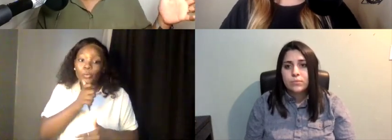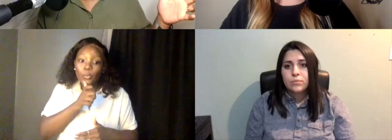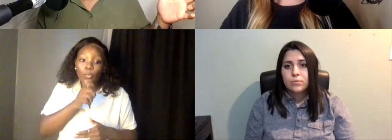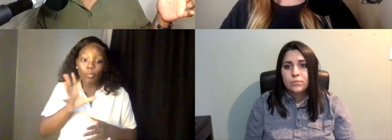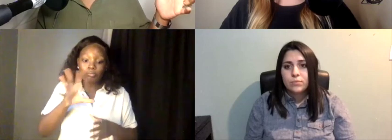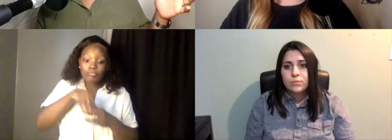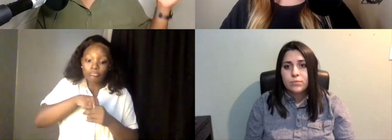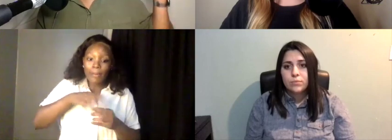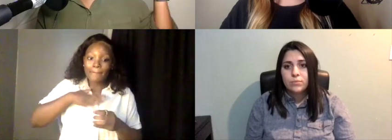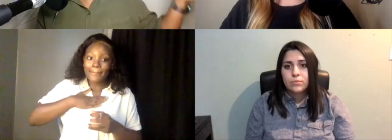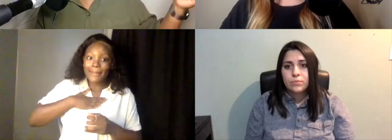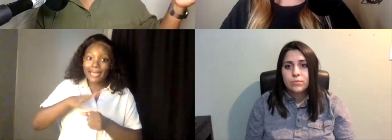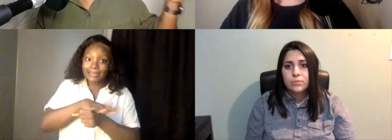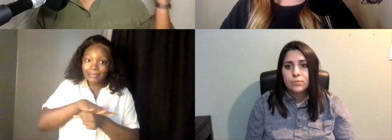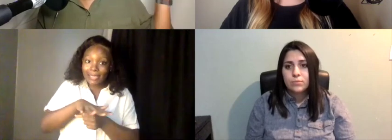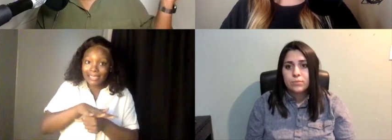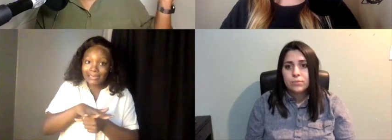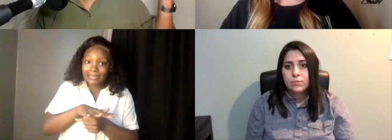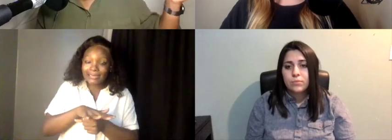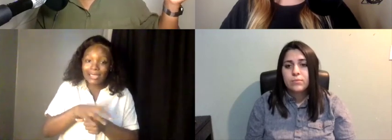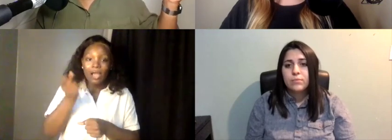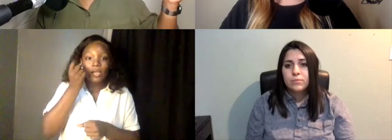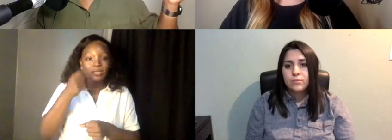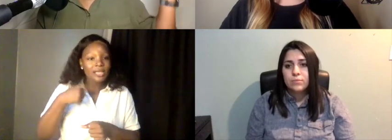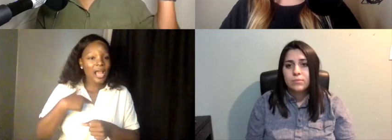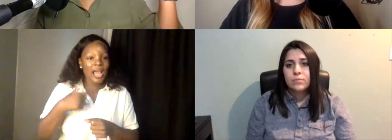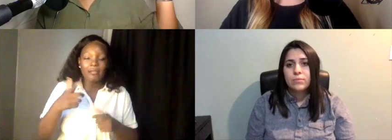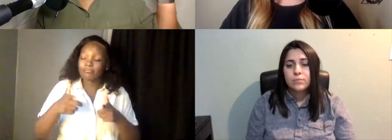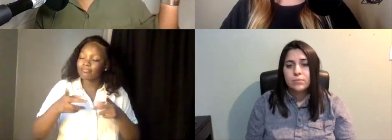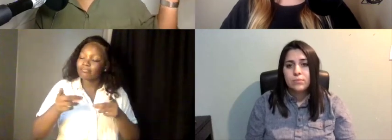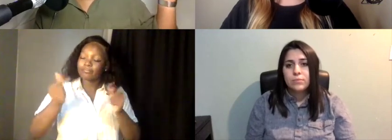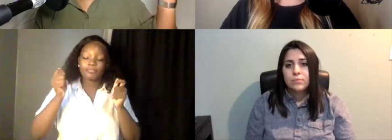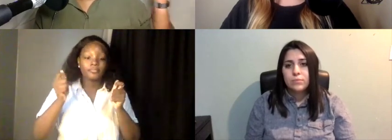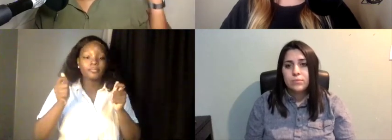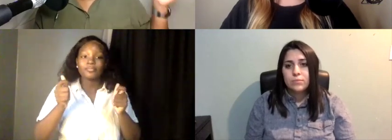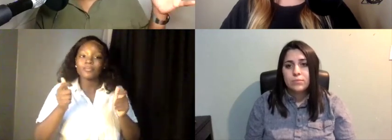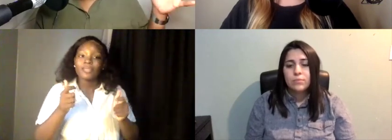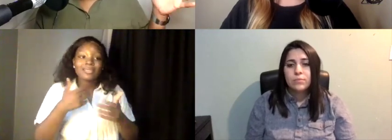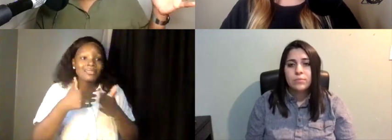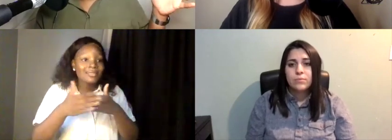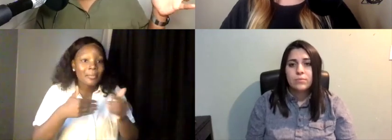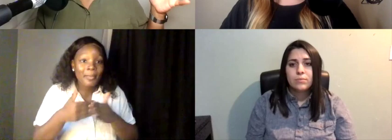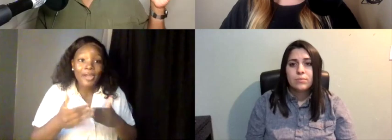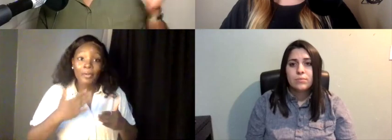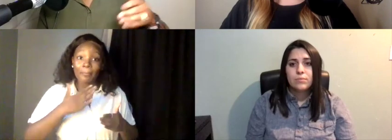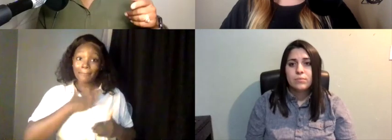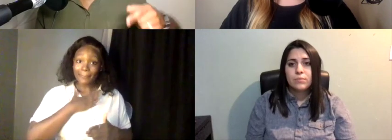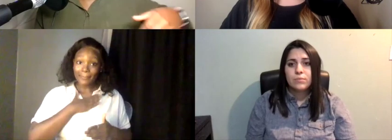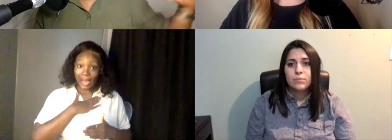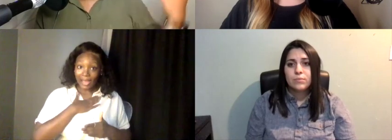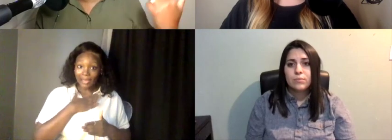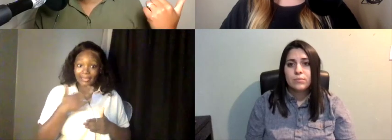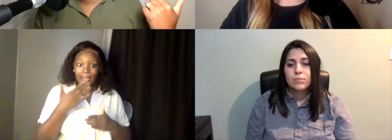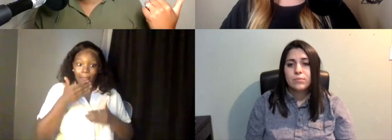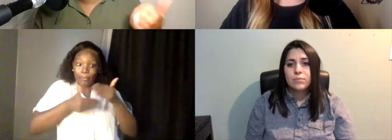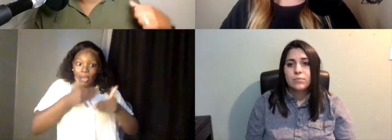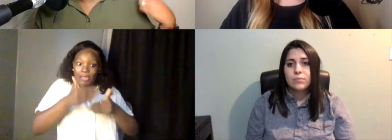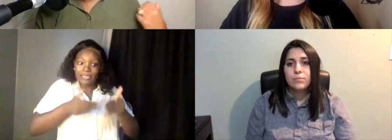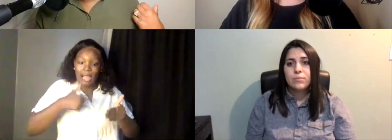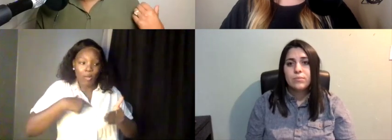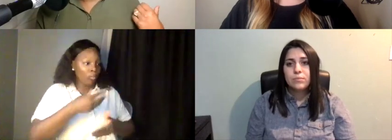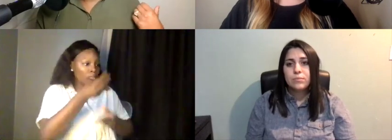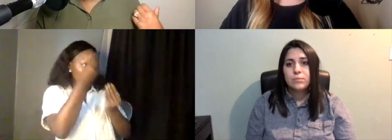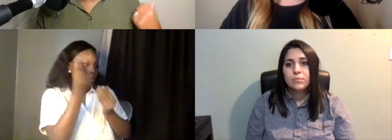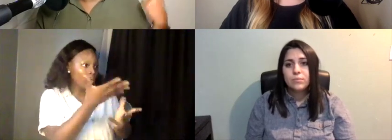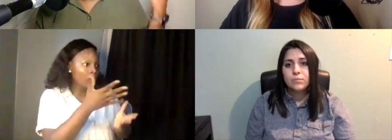over the years. I am always, like, quick to give, like, whatever the recipe is that I figured out. Like, all you have to do is, like, call this person, because I